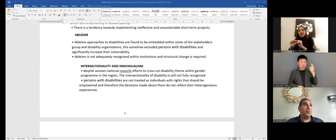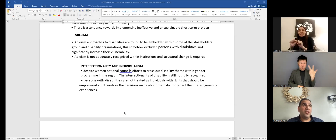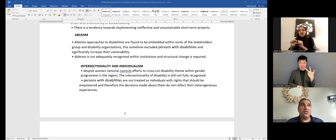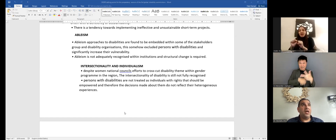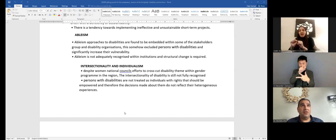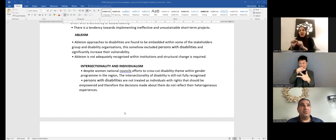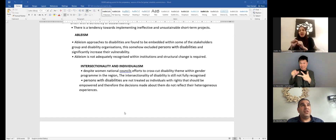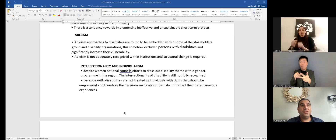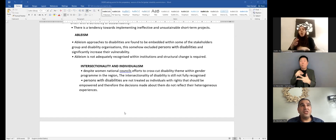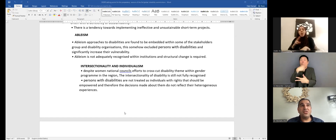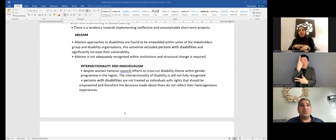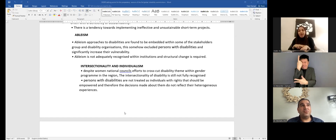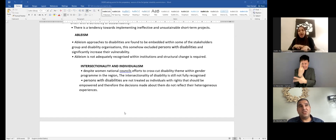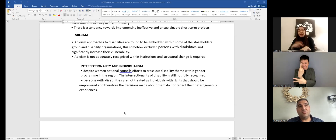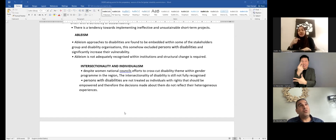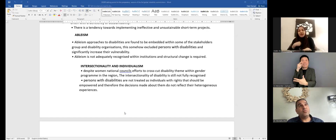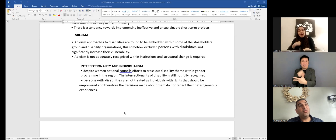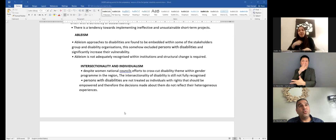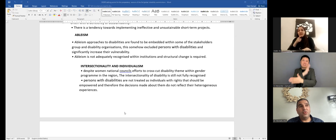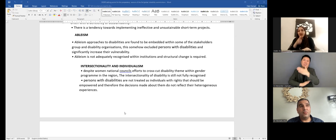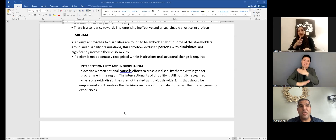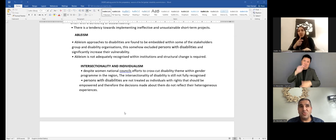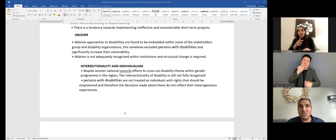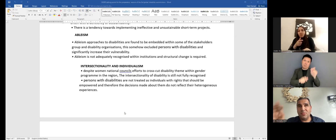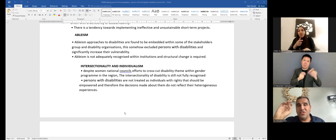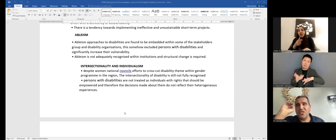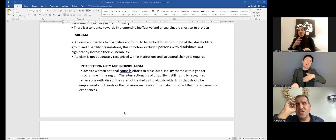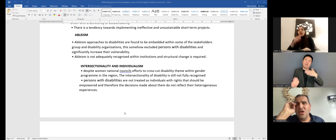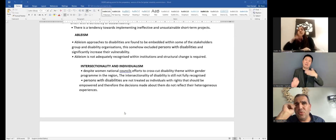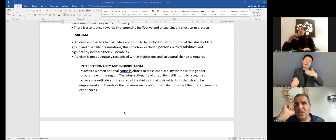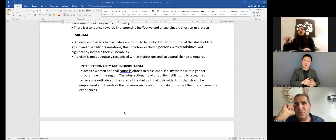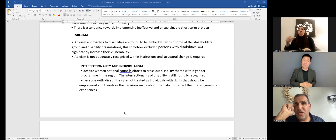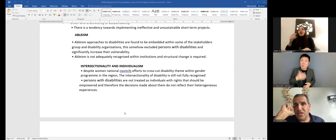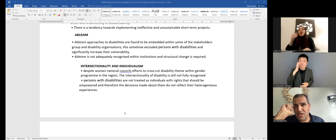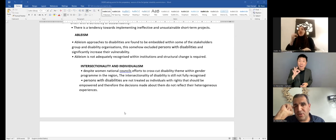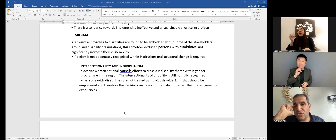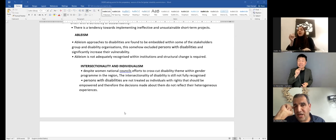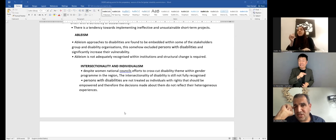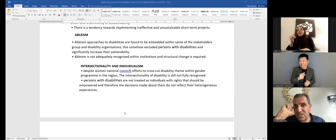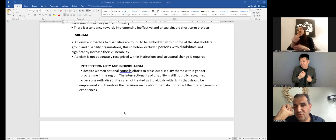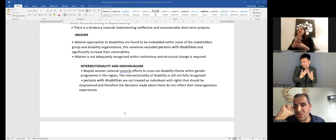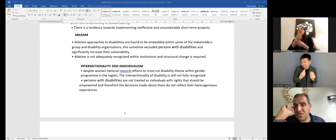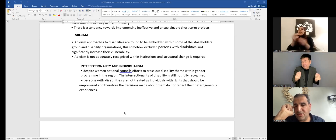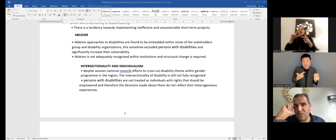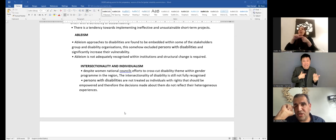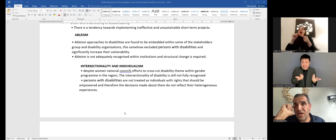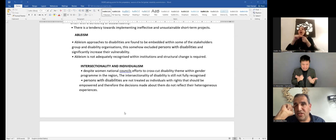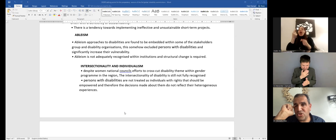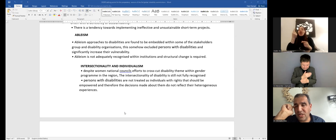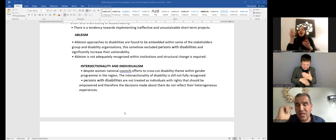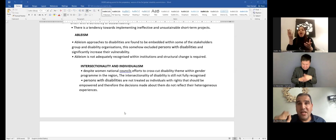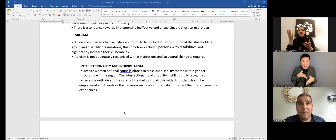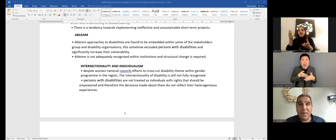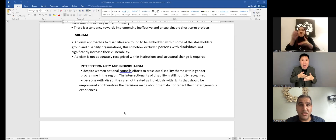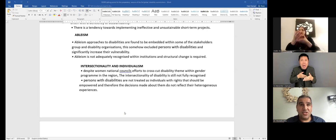countries, we have tons of disabled people or persons with disabilities wouldn't be able to access services and maybe died